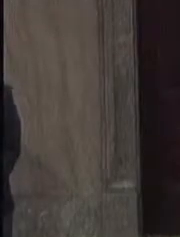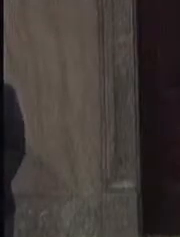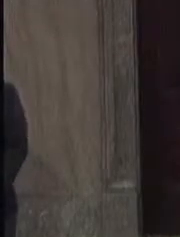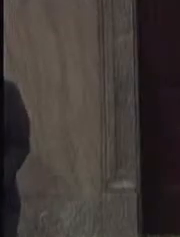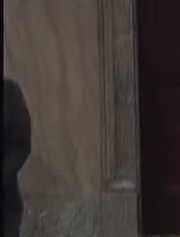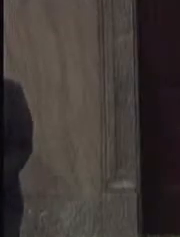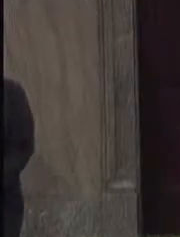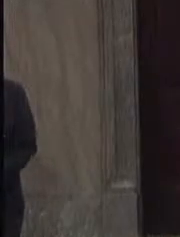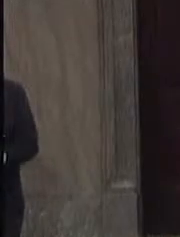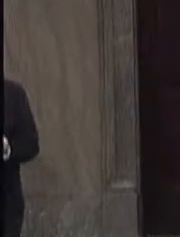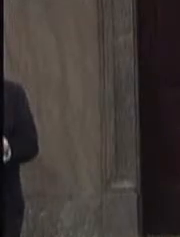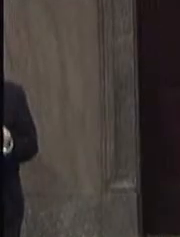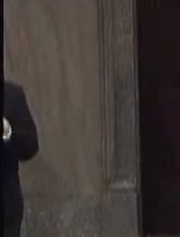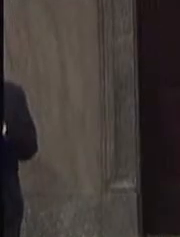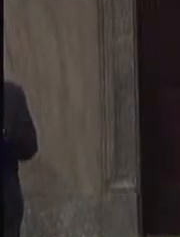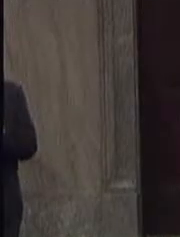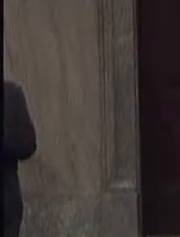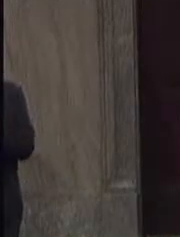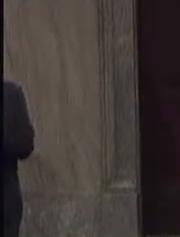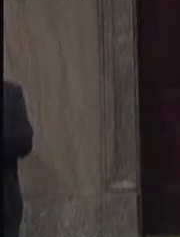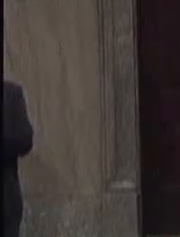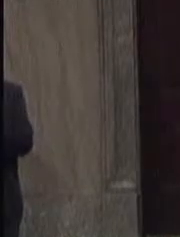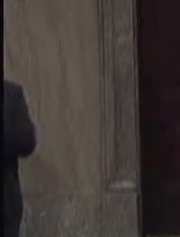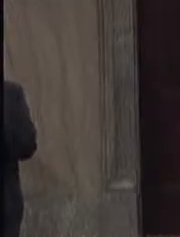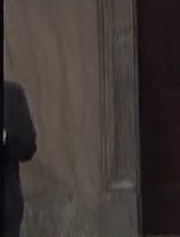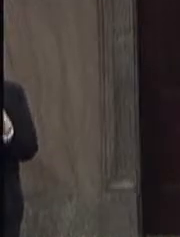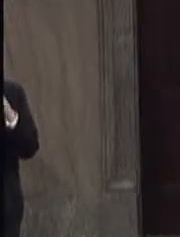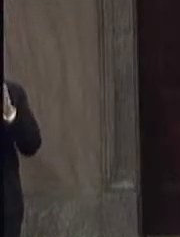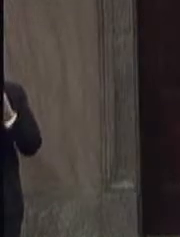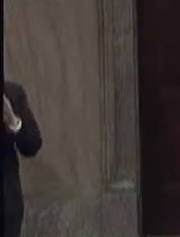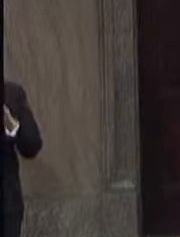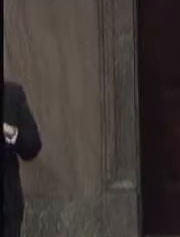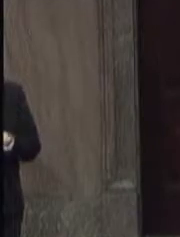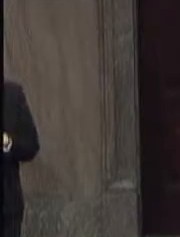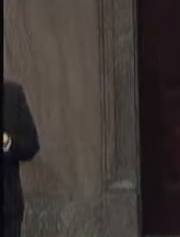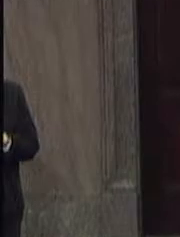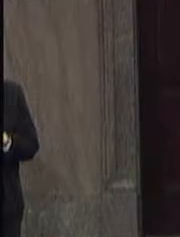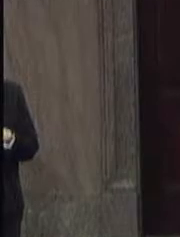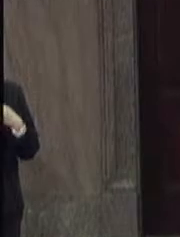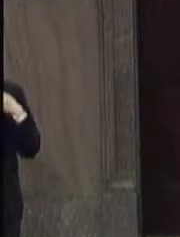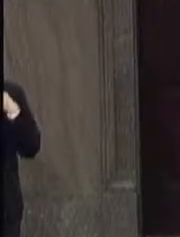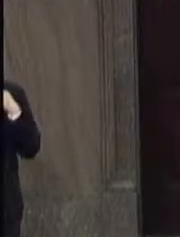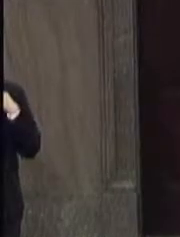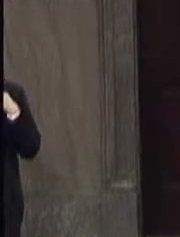Hi, I'd like to start by asking everyone who's in a wonderful